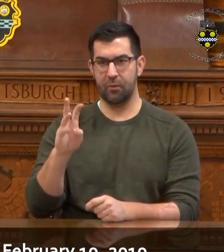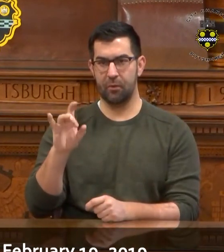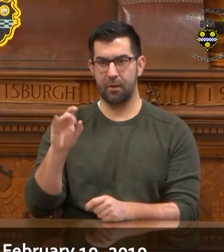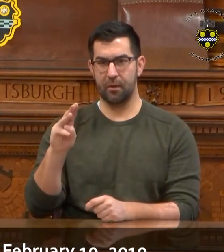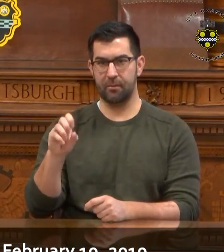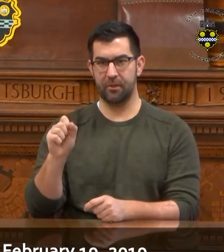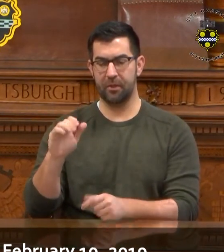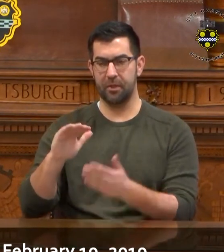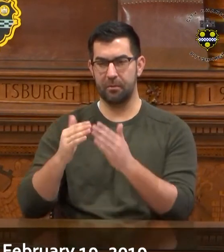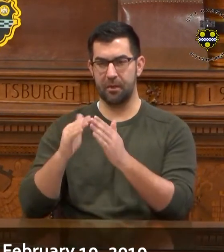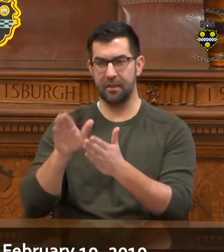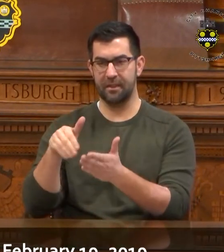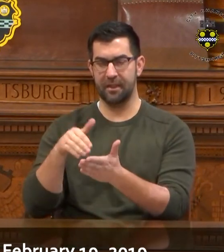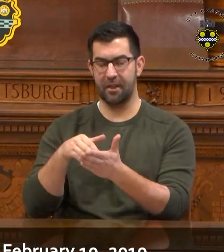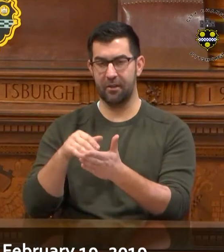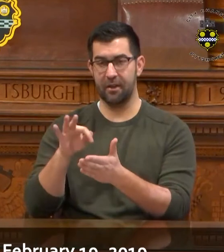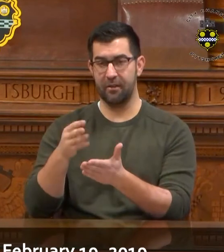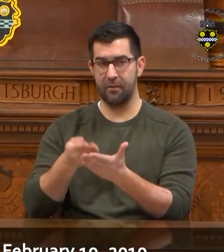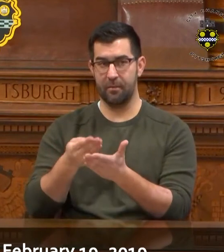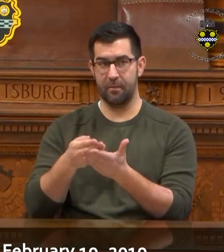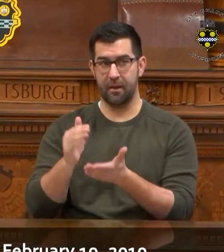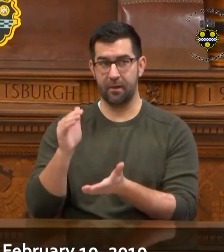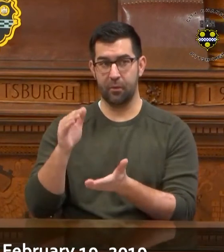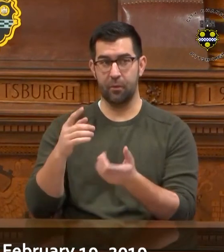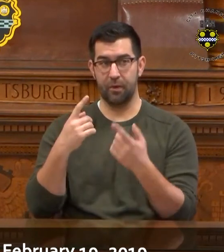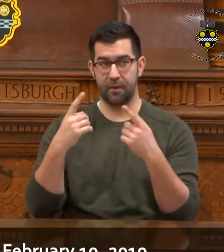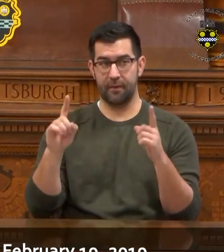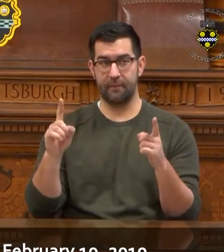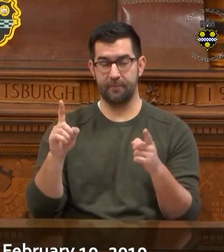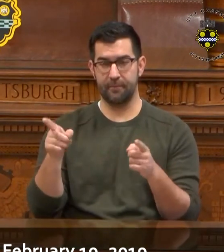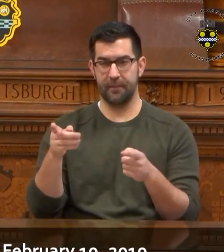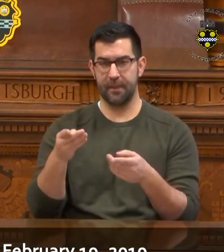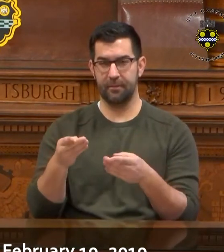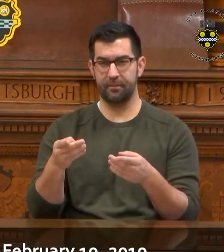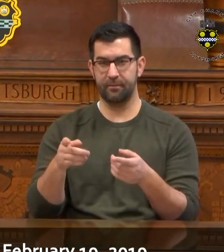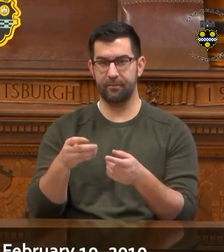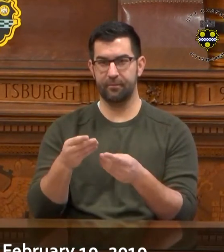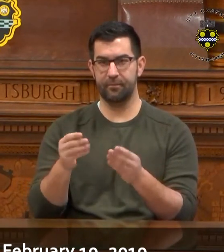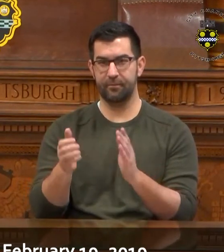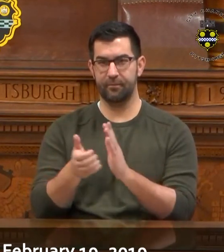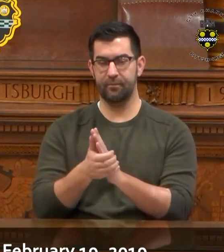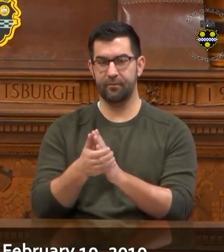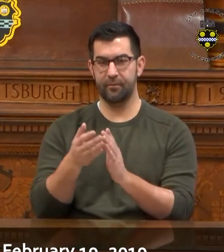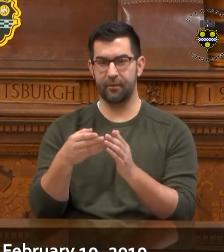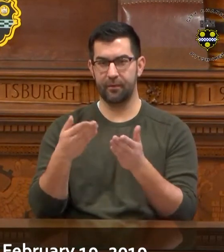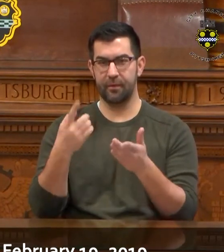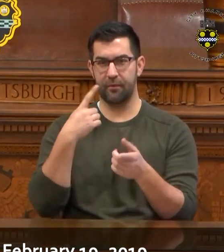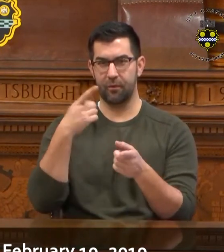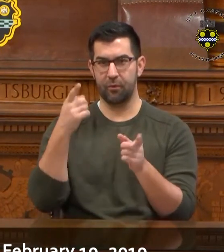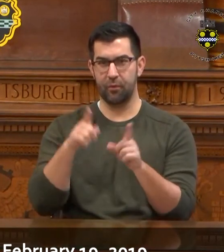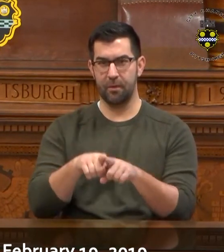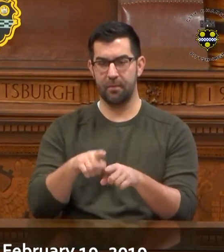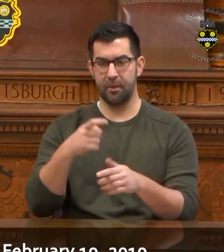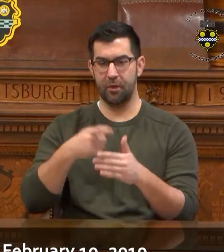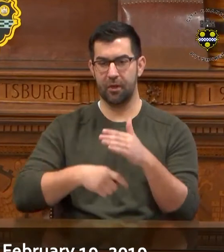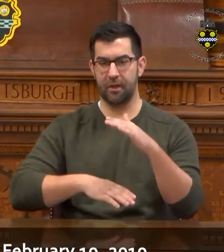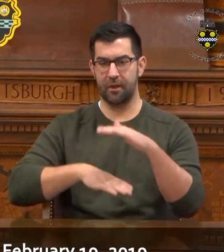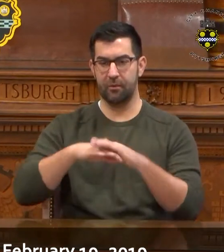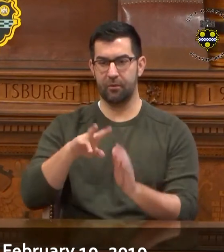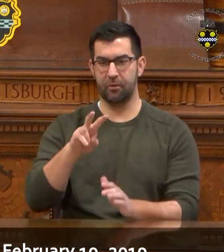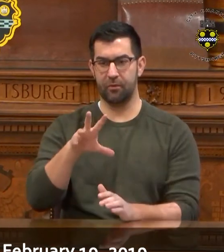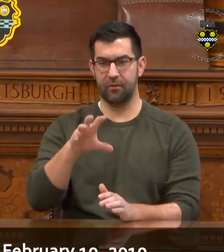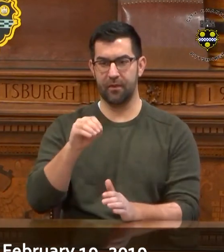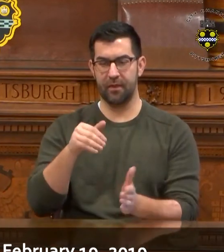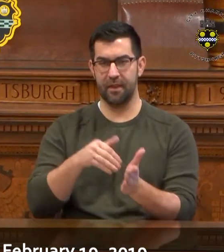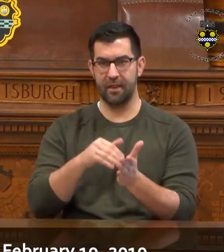Community Center. In the event that this grant is awarded, this resolution provides for an agreement not to exceed